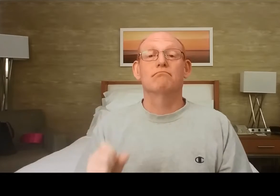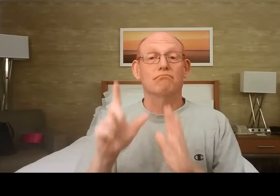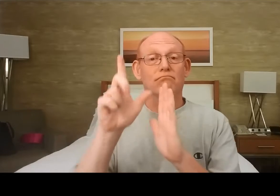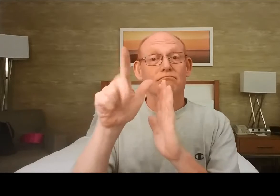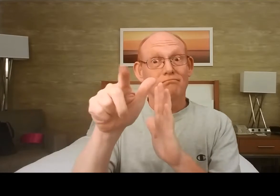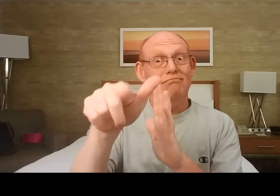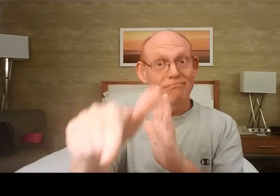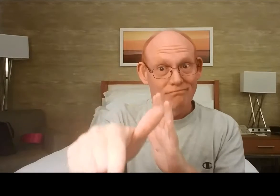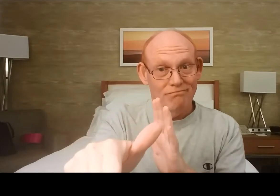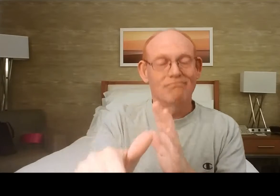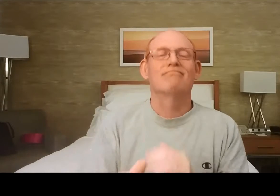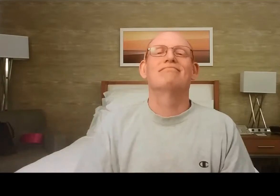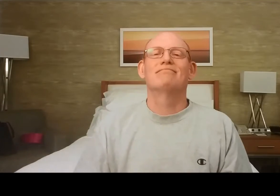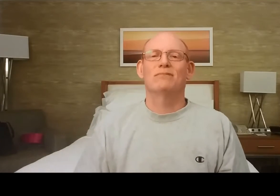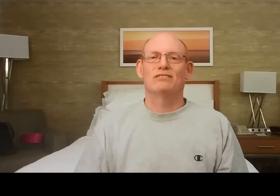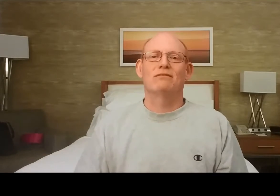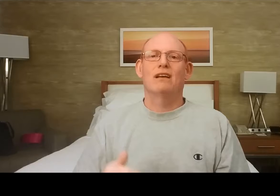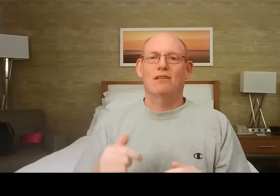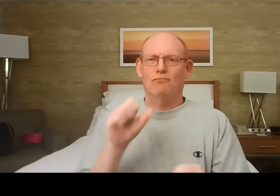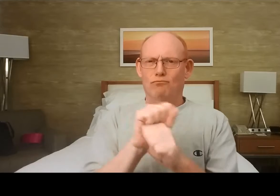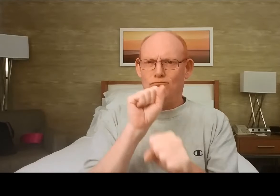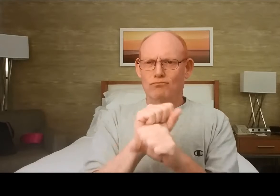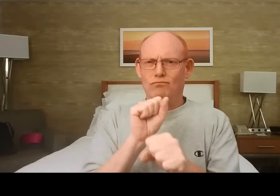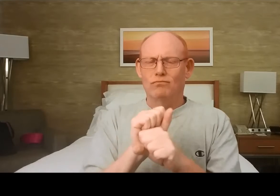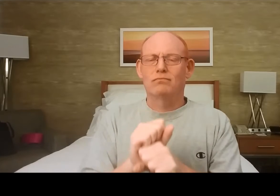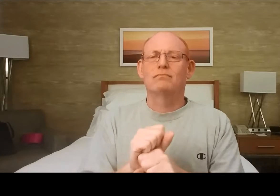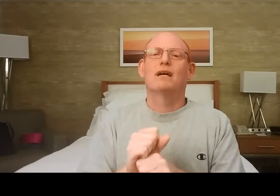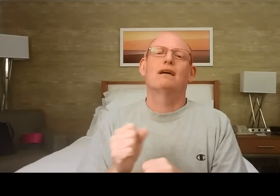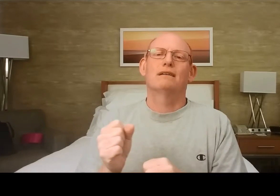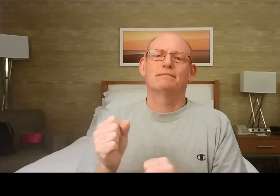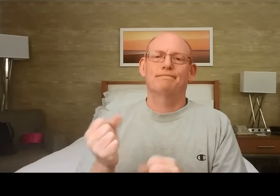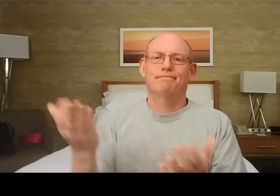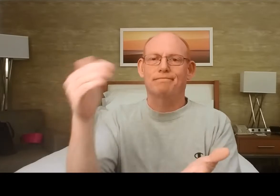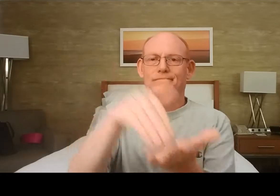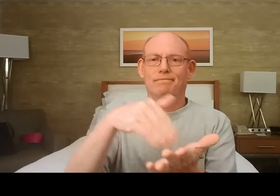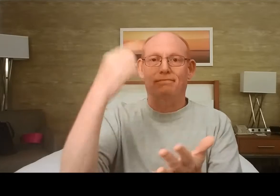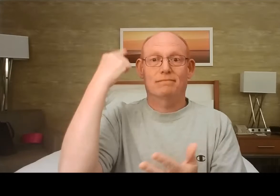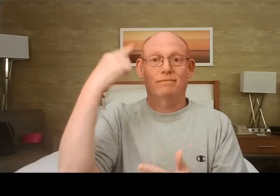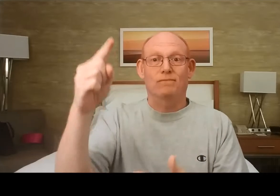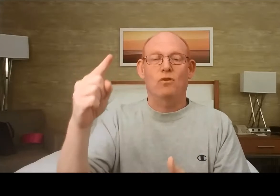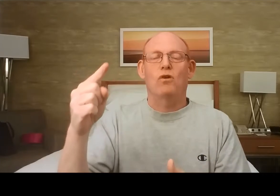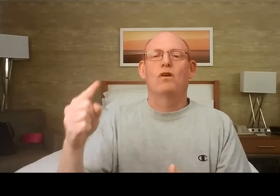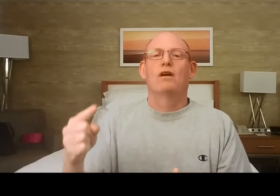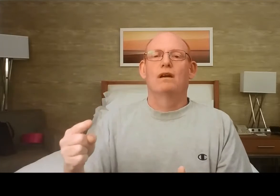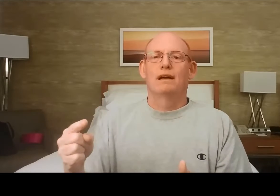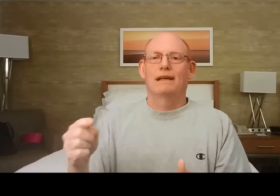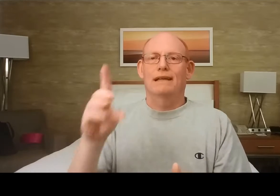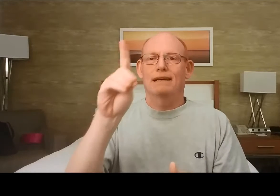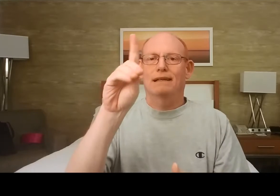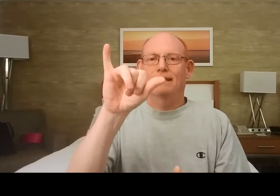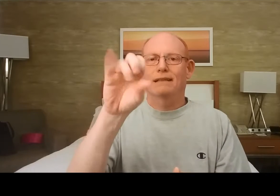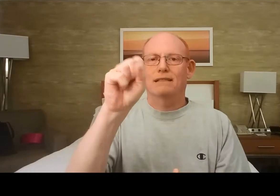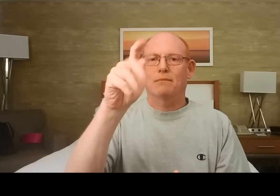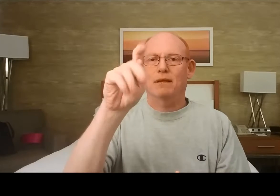Even farther down the road, I worked at the Center for Disability Rights, or CDR.